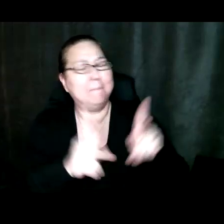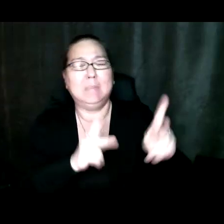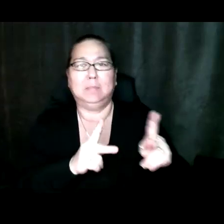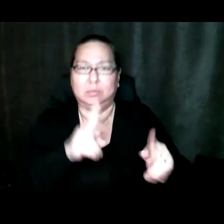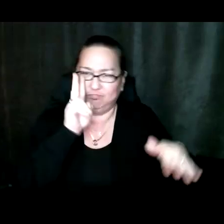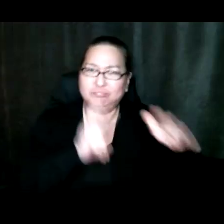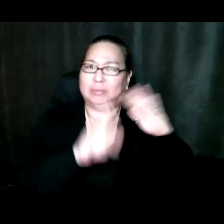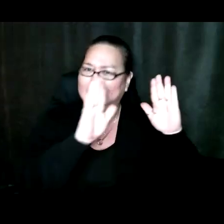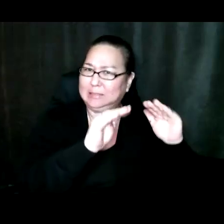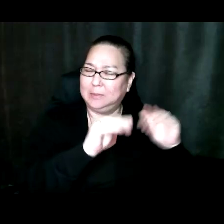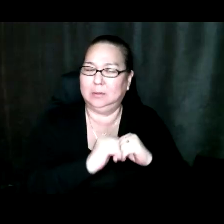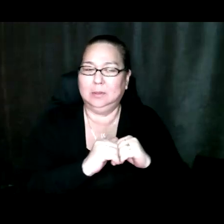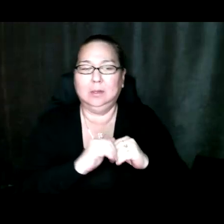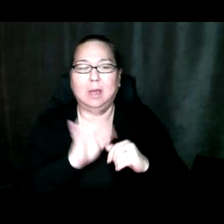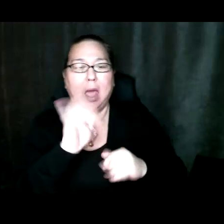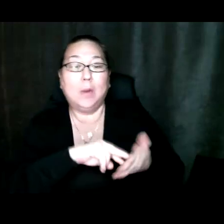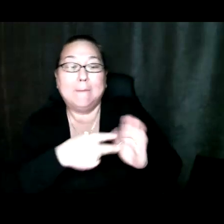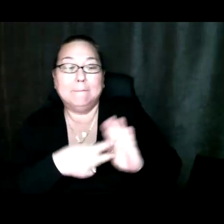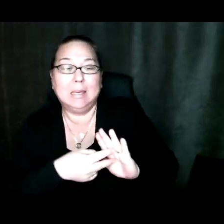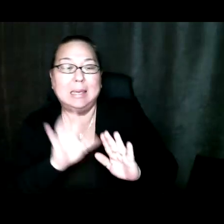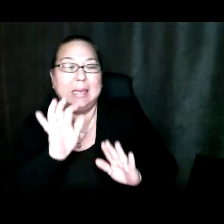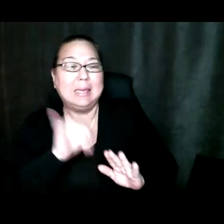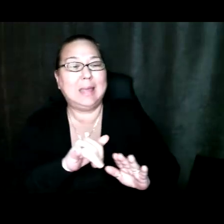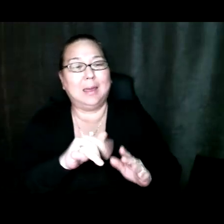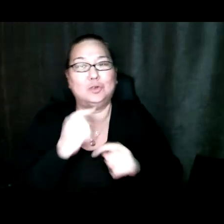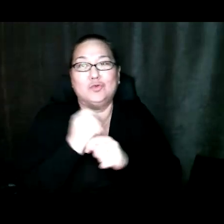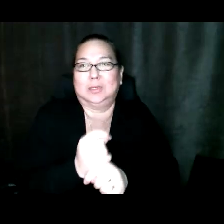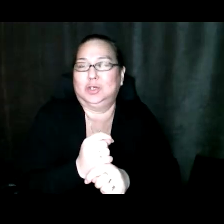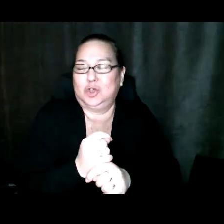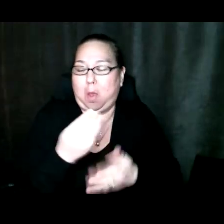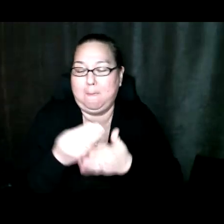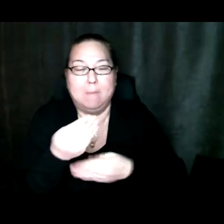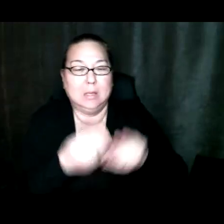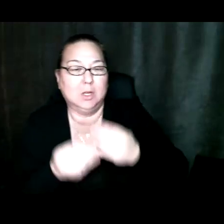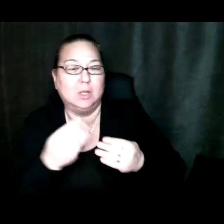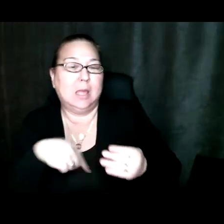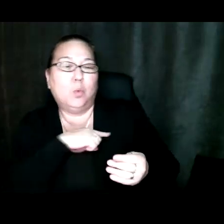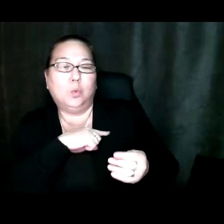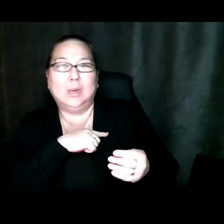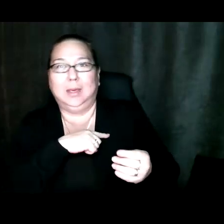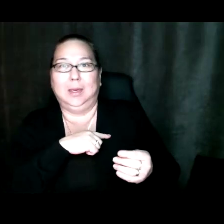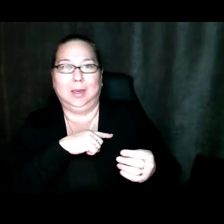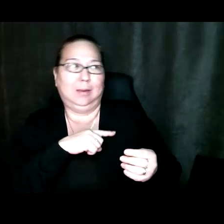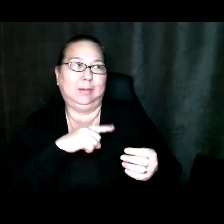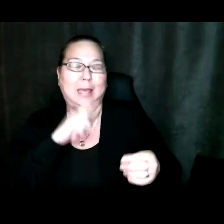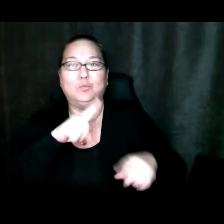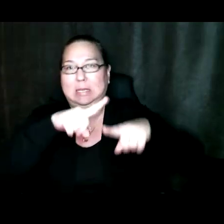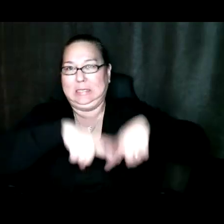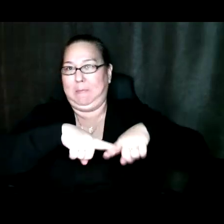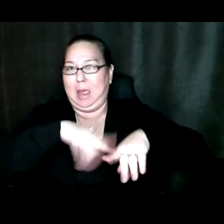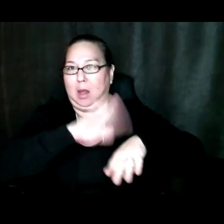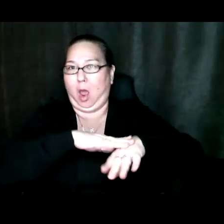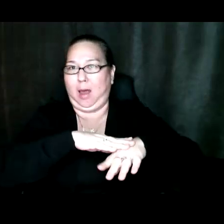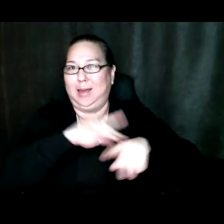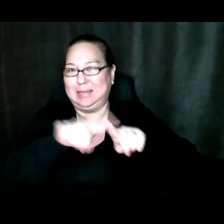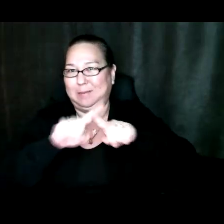with the types of budget increases that we would expect or be able to count on in future years. I think the second